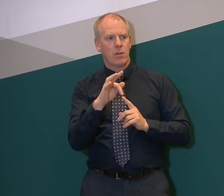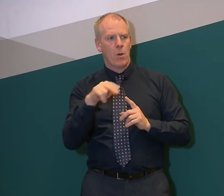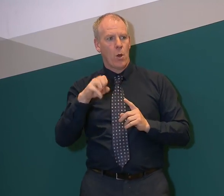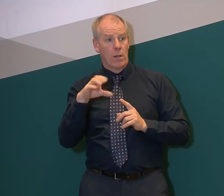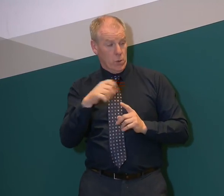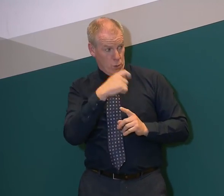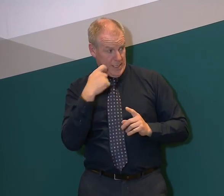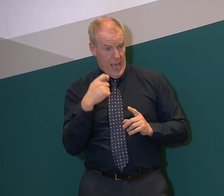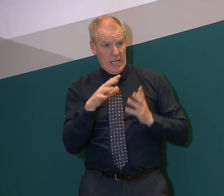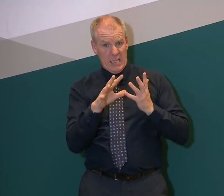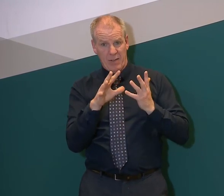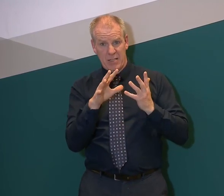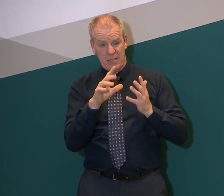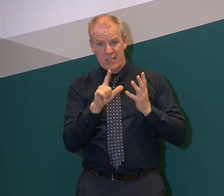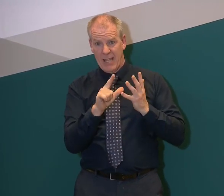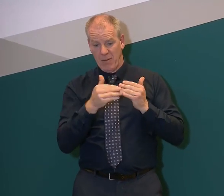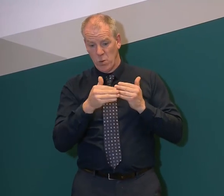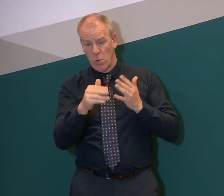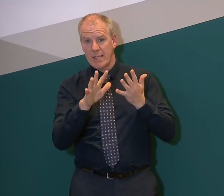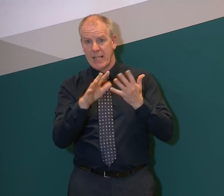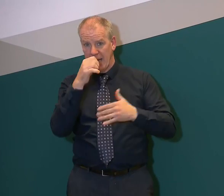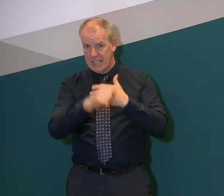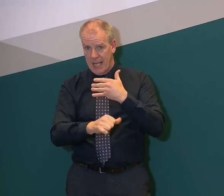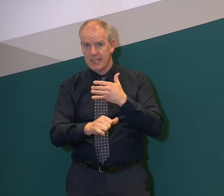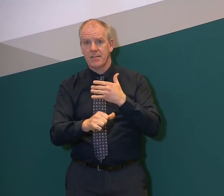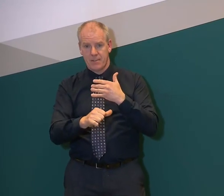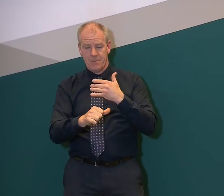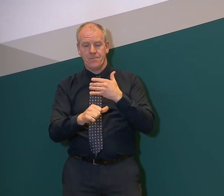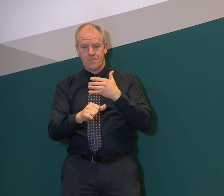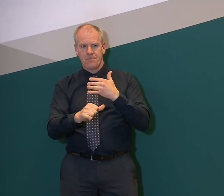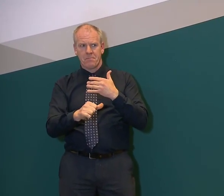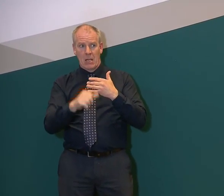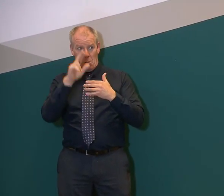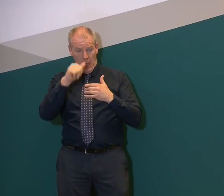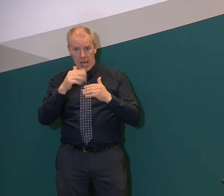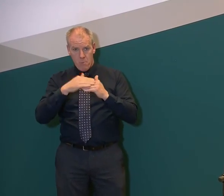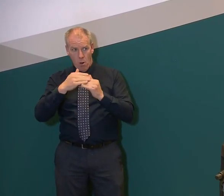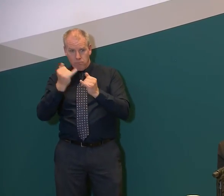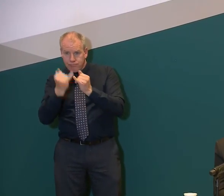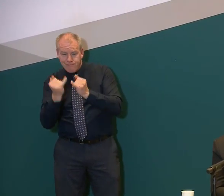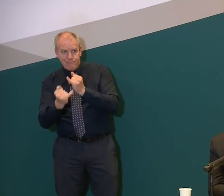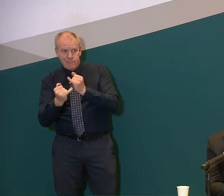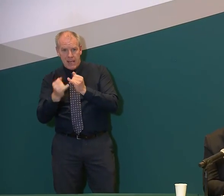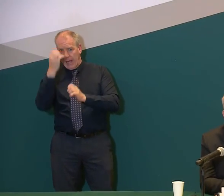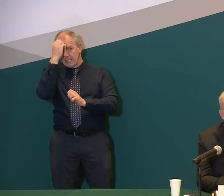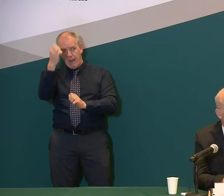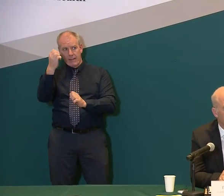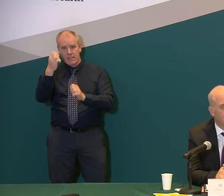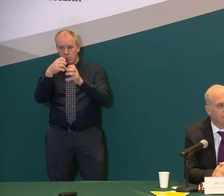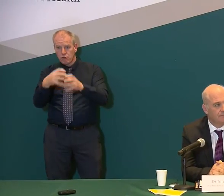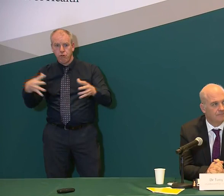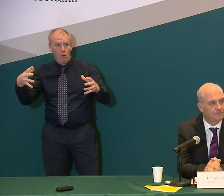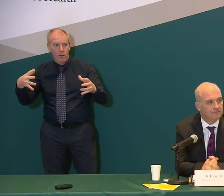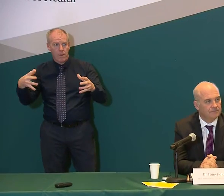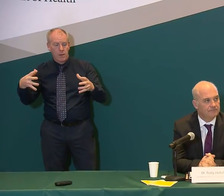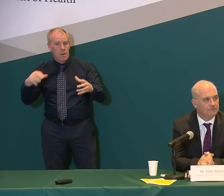7 to 10 days, you'll be able to come back to us here and give us a more refined projection on the surge